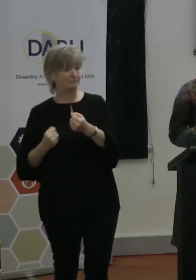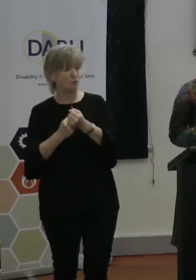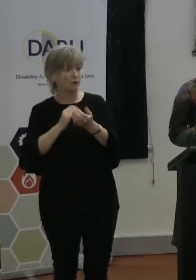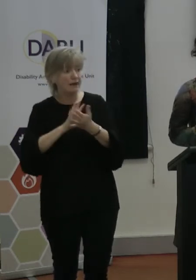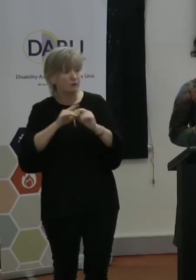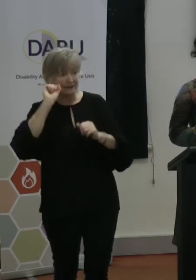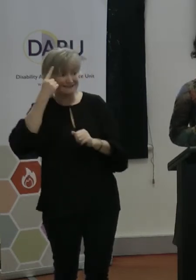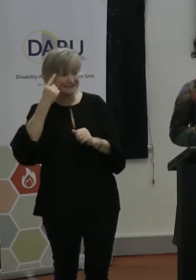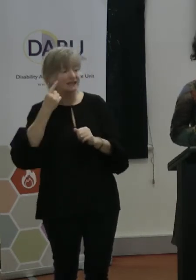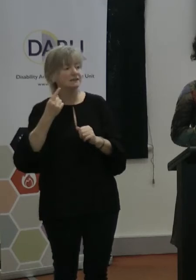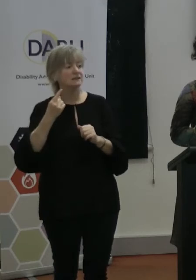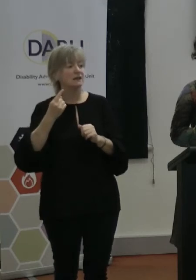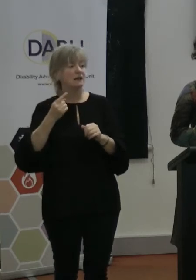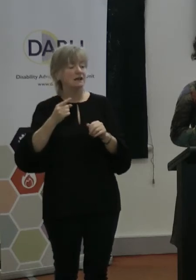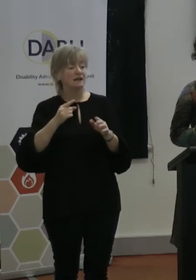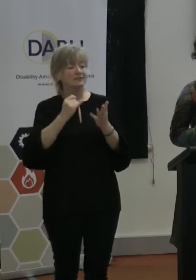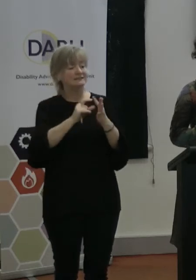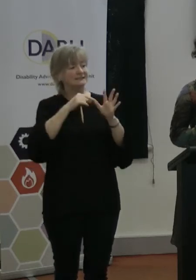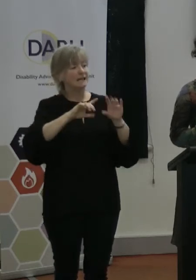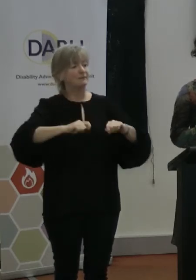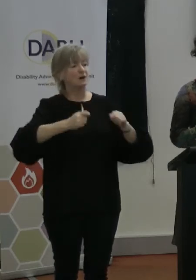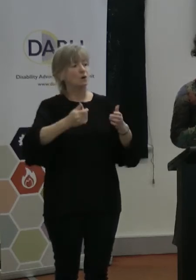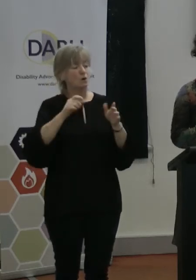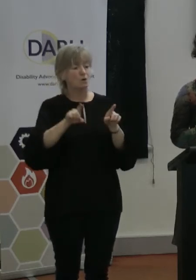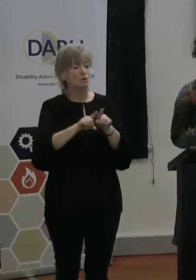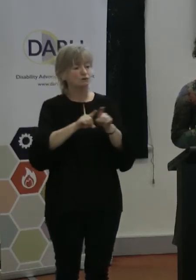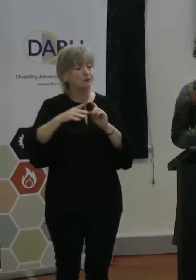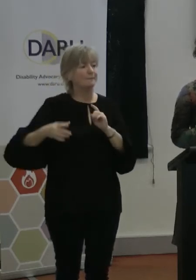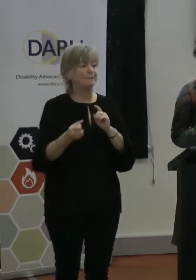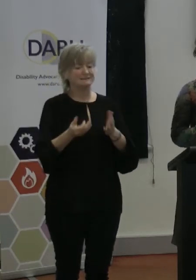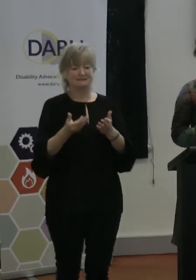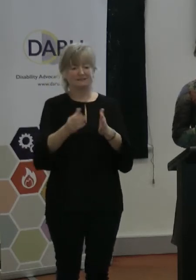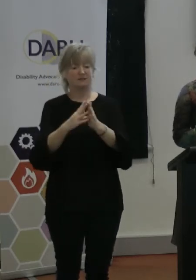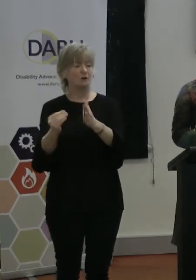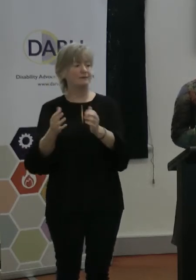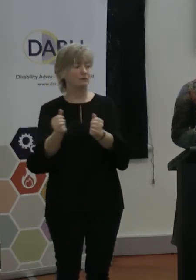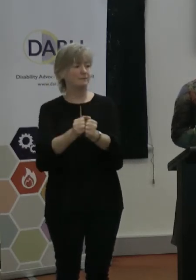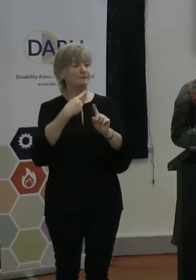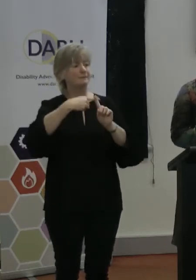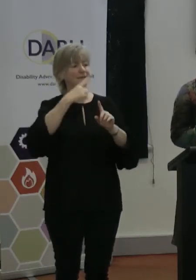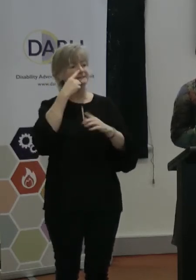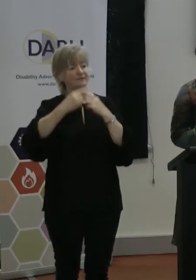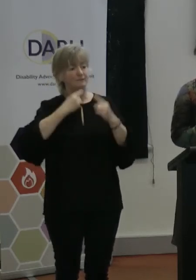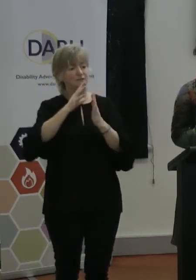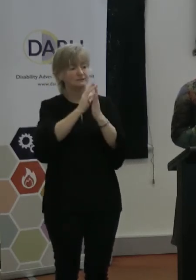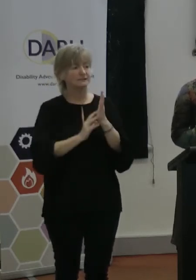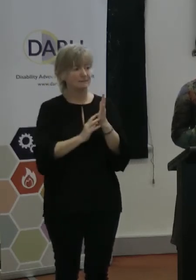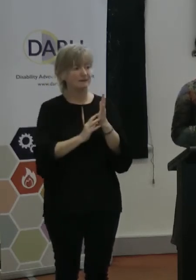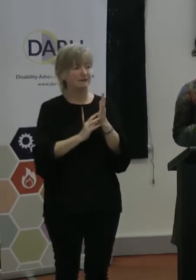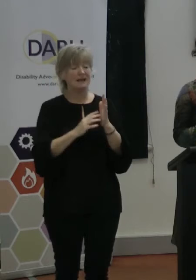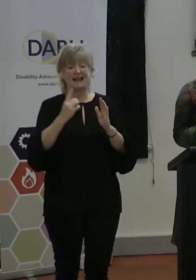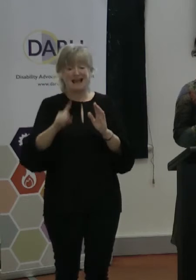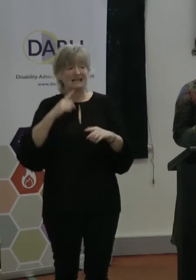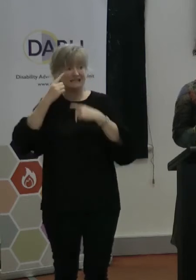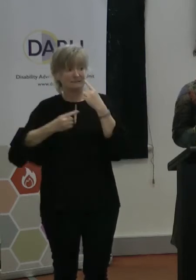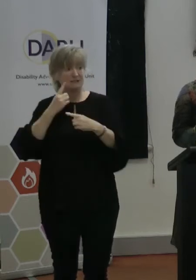understanding it, they are also required under the legislation to give a copy of the agreement and the information statement and explain those